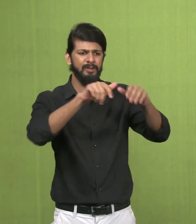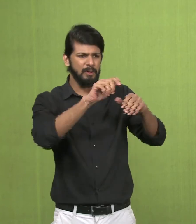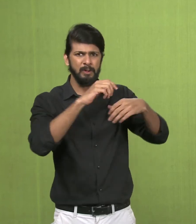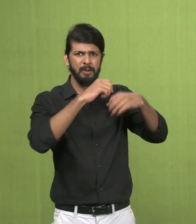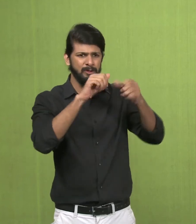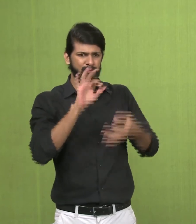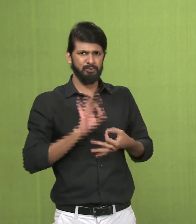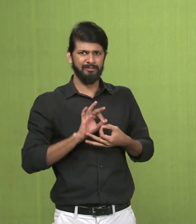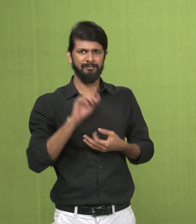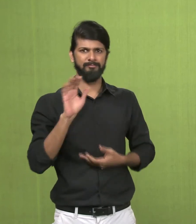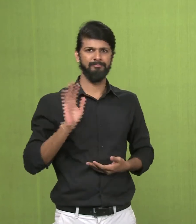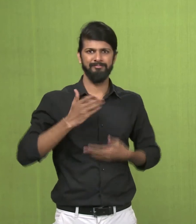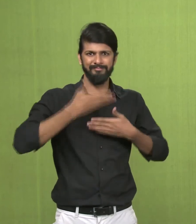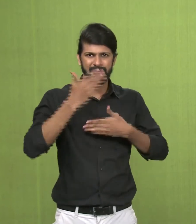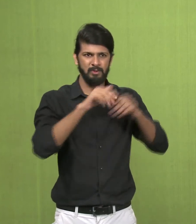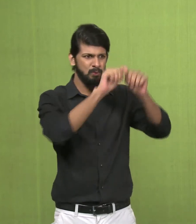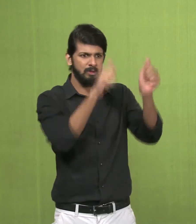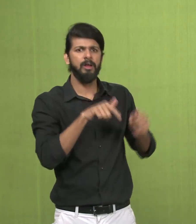Answers. First answer: